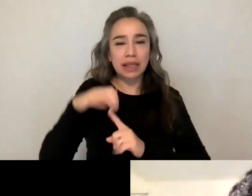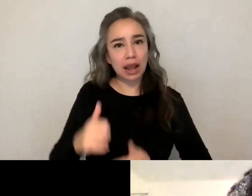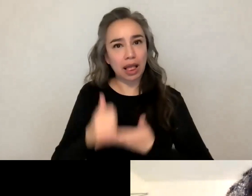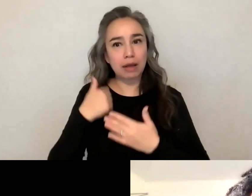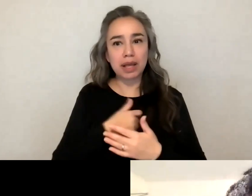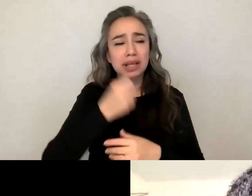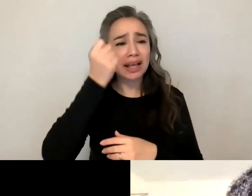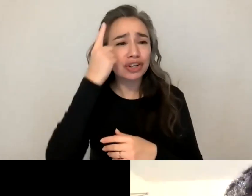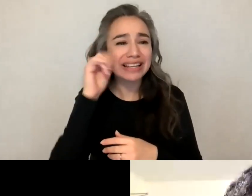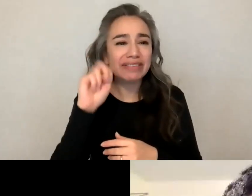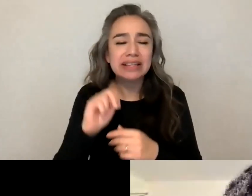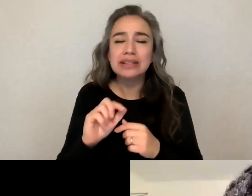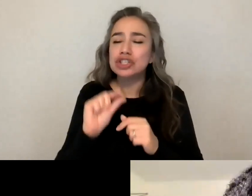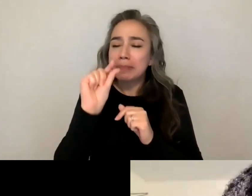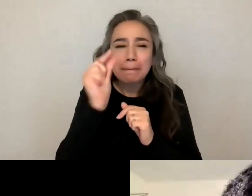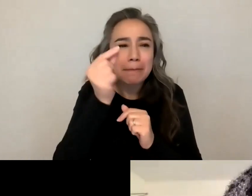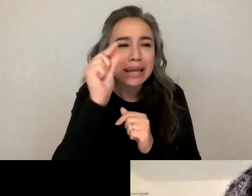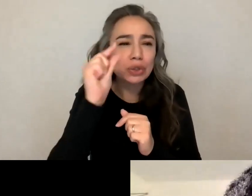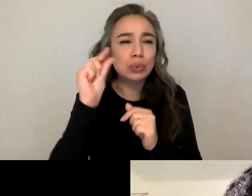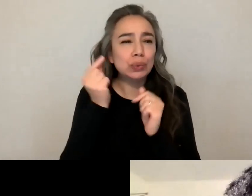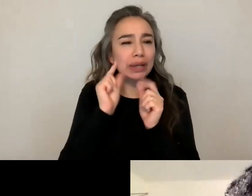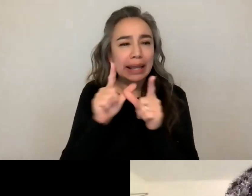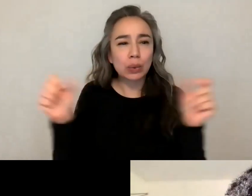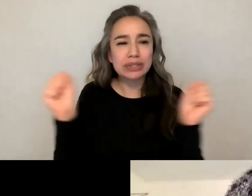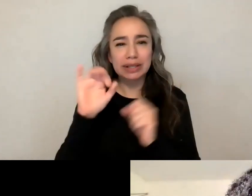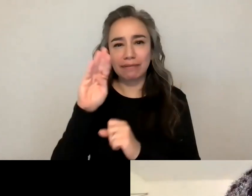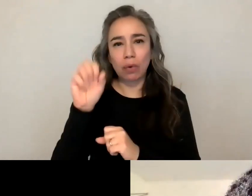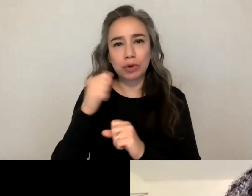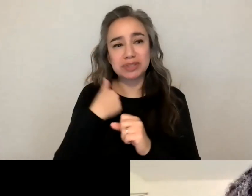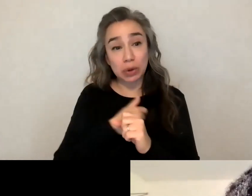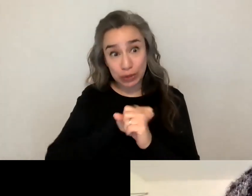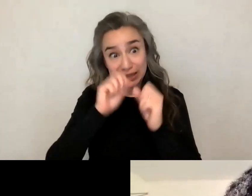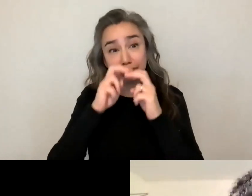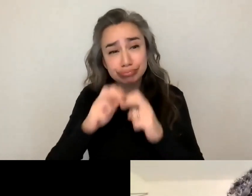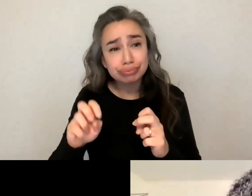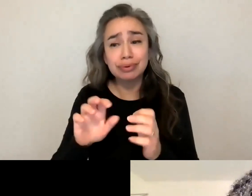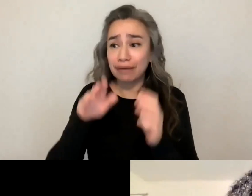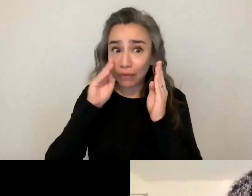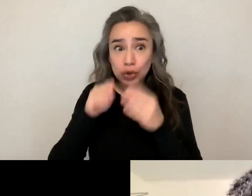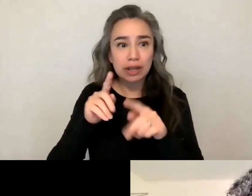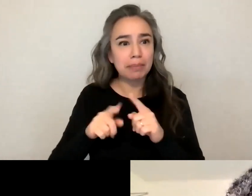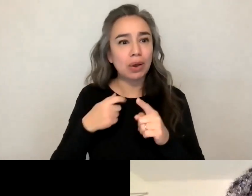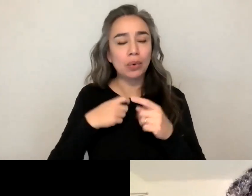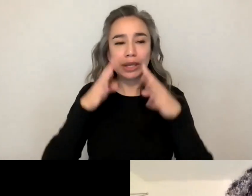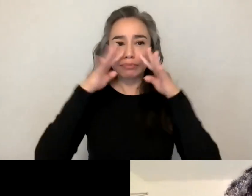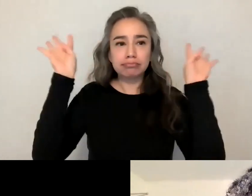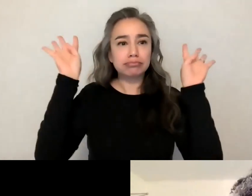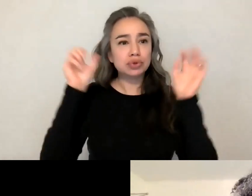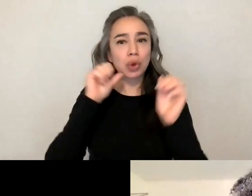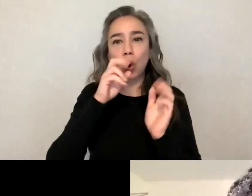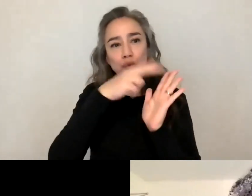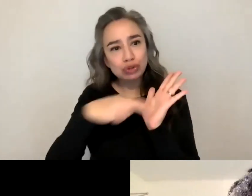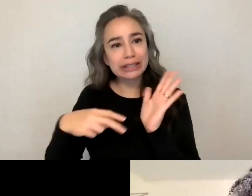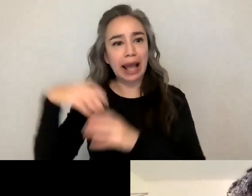minute forms or linguistic forms that we focus on, but we don't read necessarily outside of our field